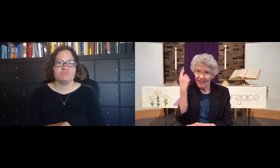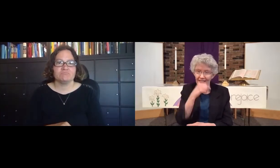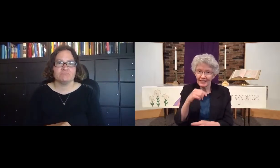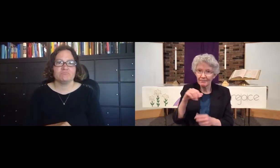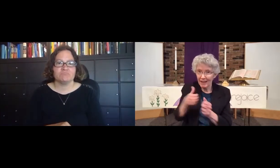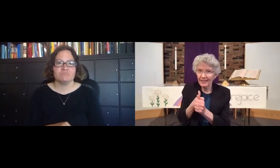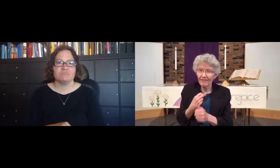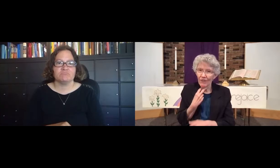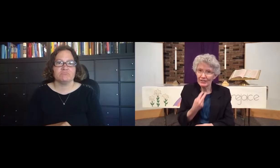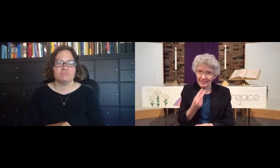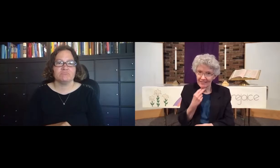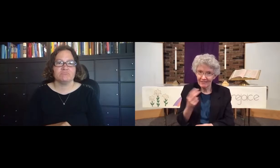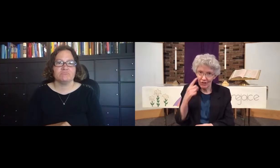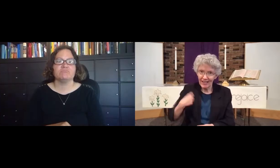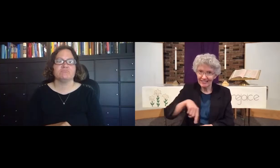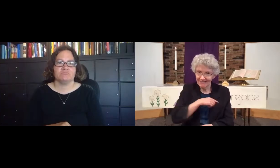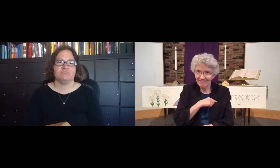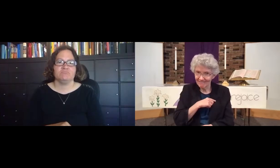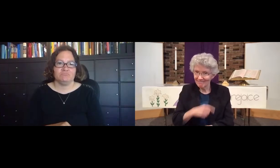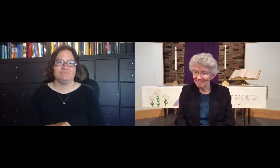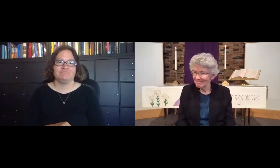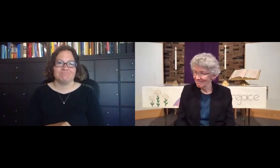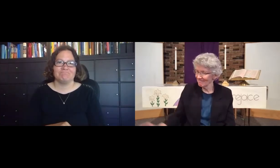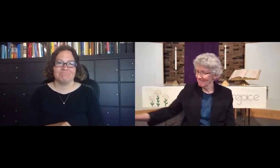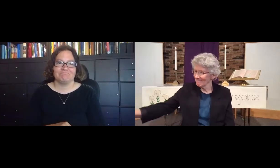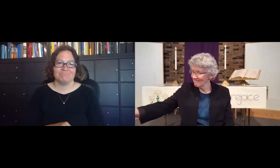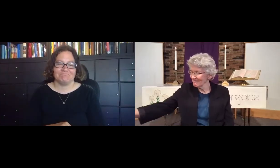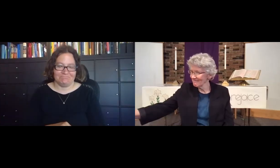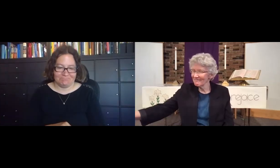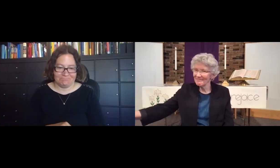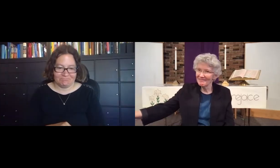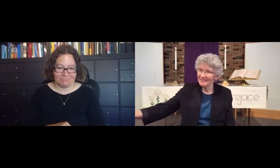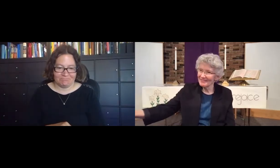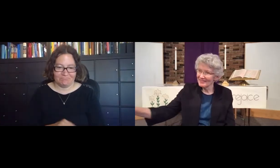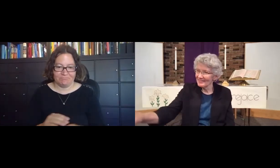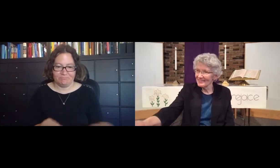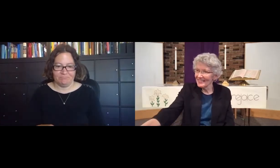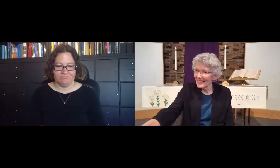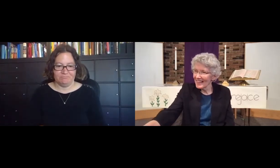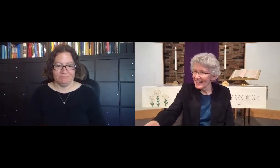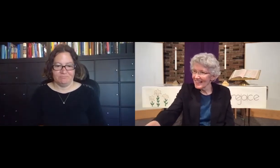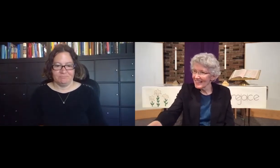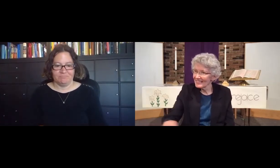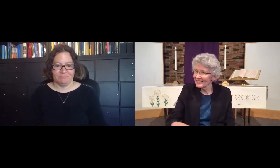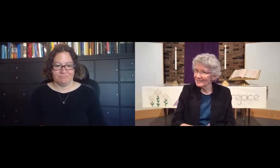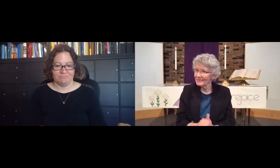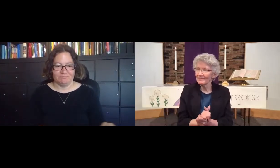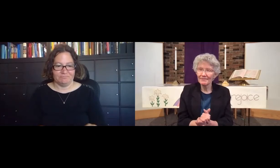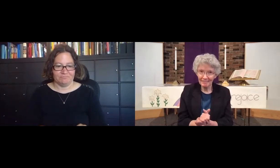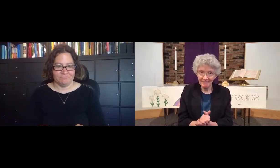the voicing interpreting today, but will not be joining us in face form in worship.